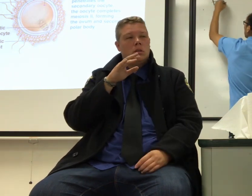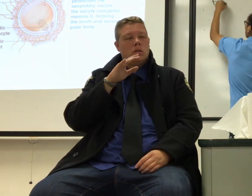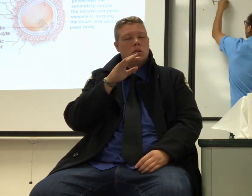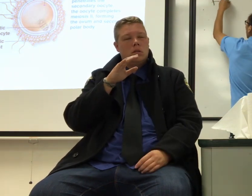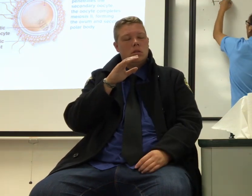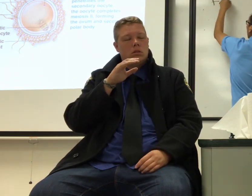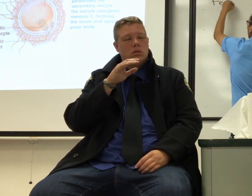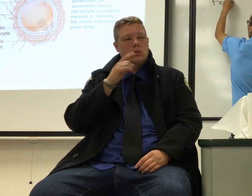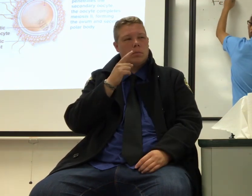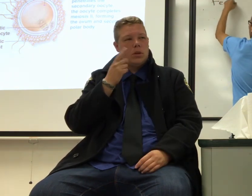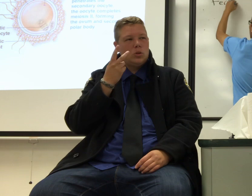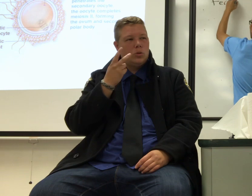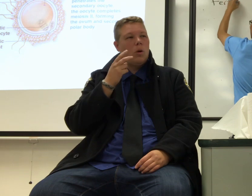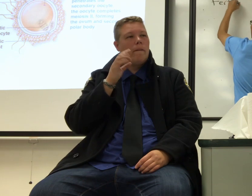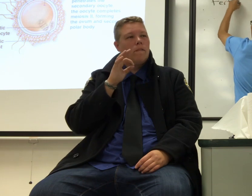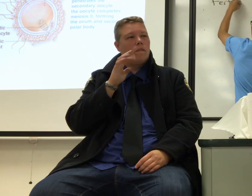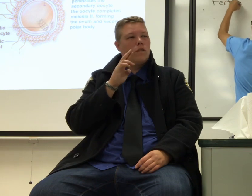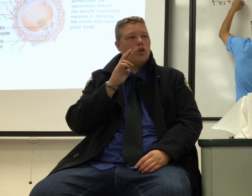Fertilization.